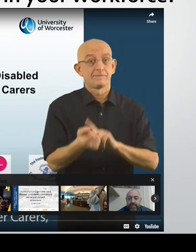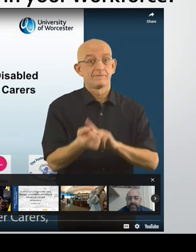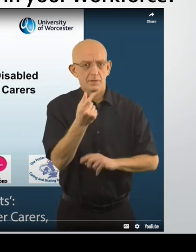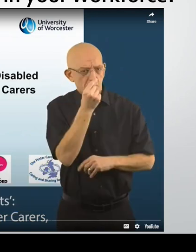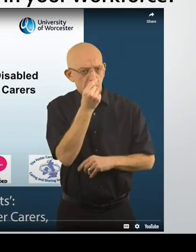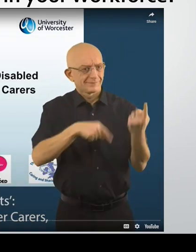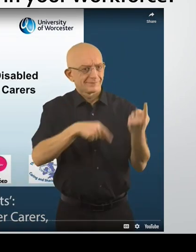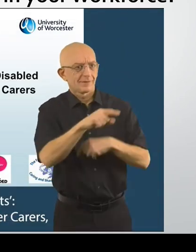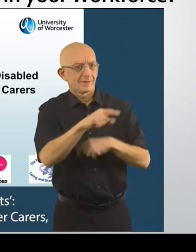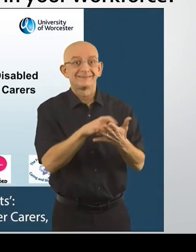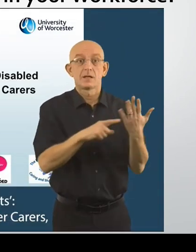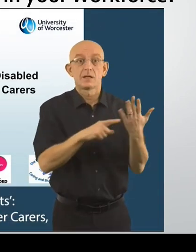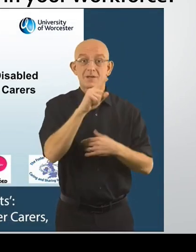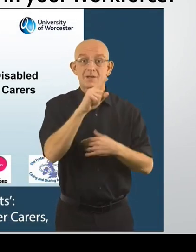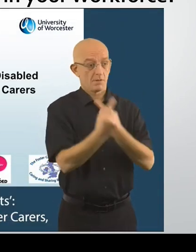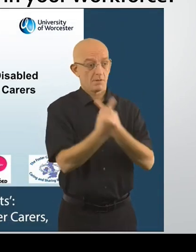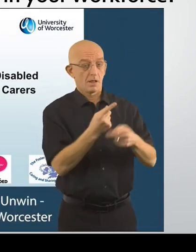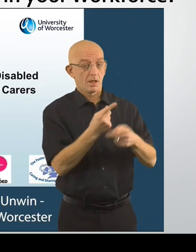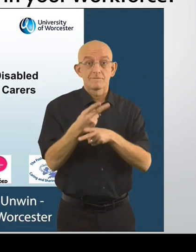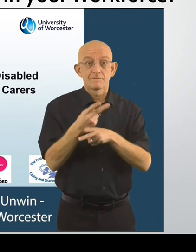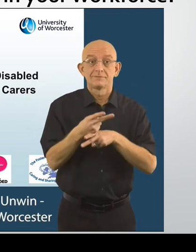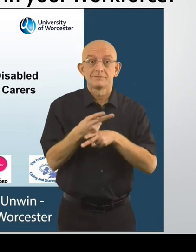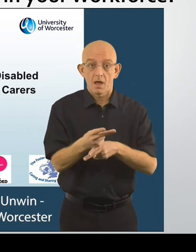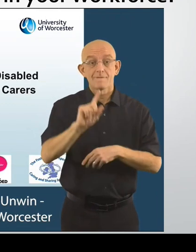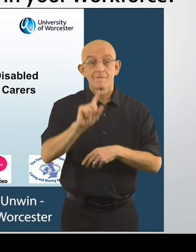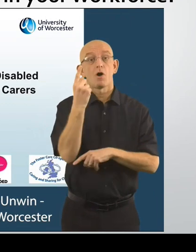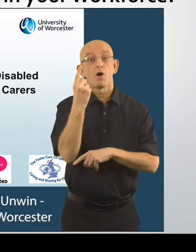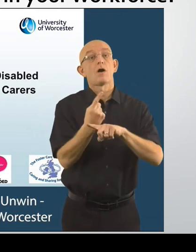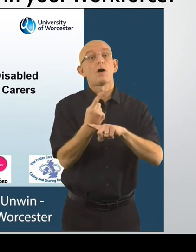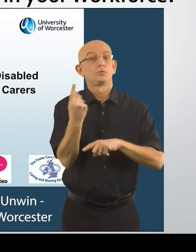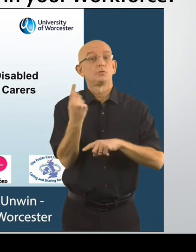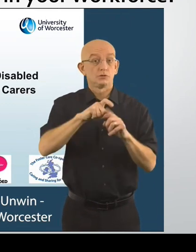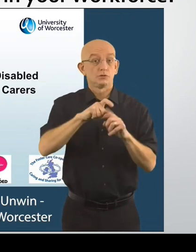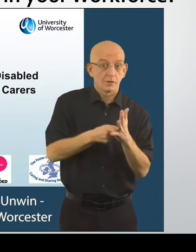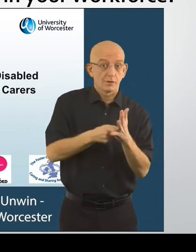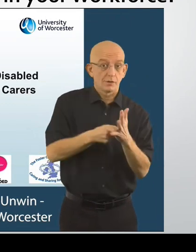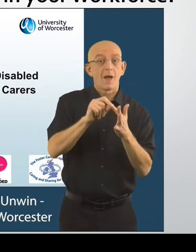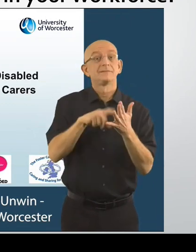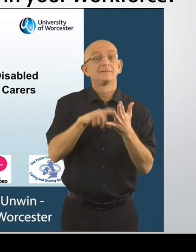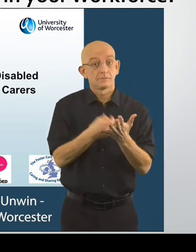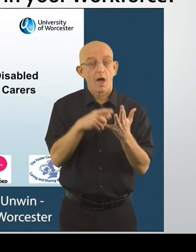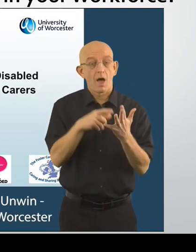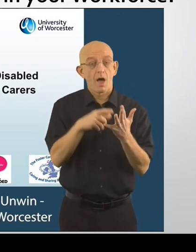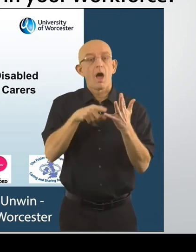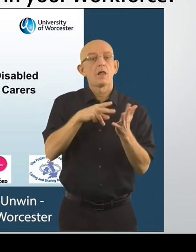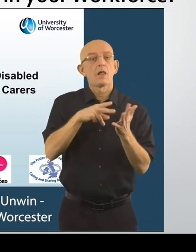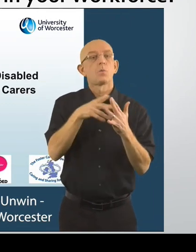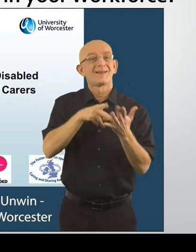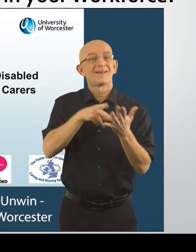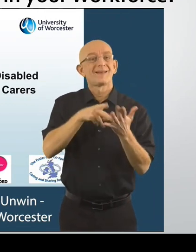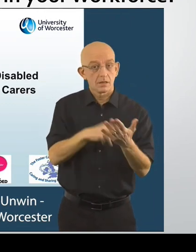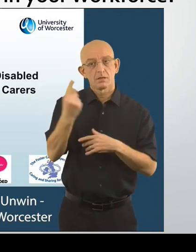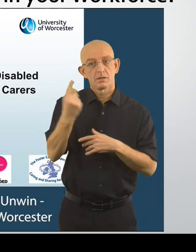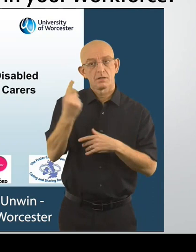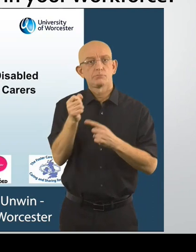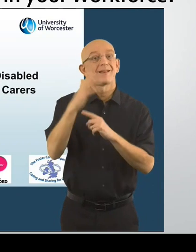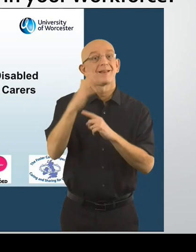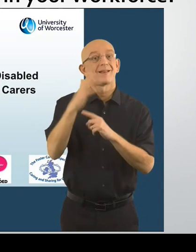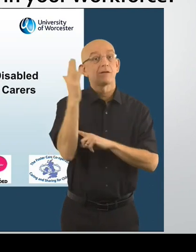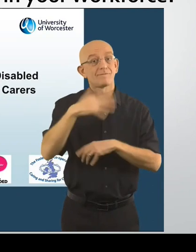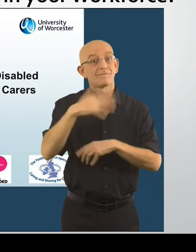Microphone off mute button. People as foster carers. And the first person to speak is Dr. Peter Unwin, Principal Lecturer from the University of